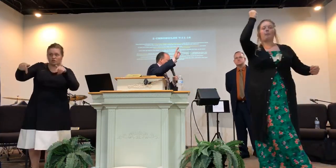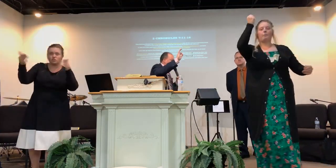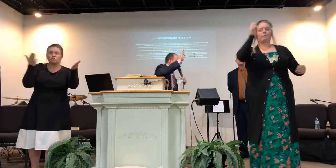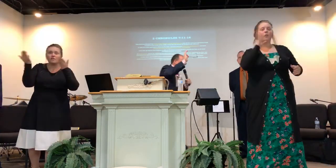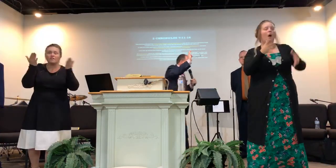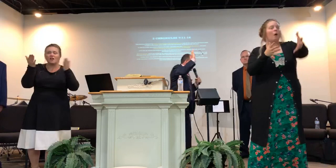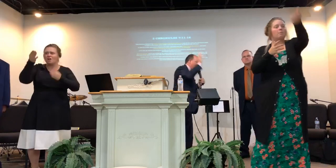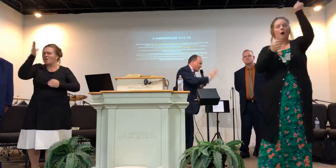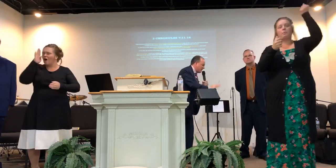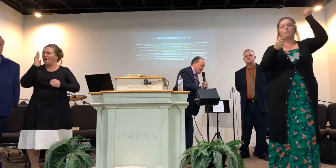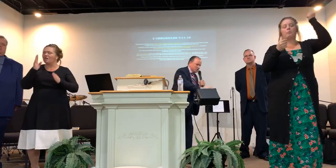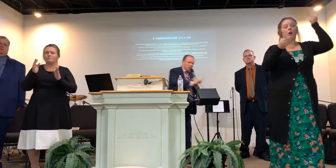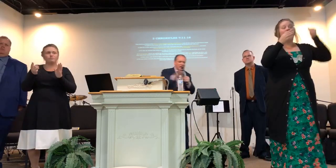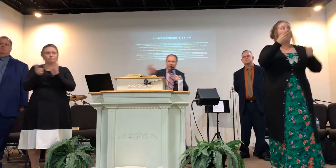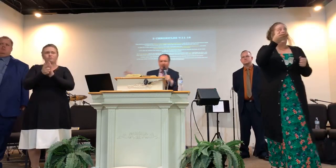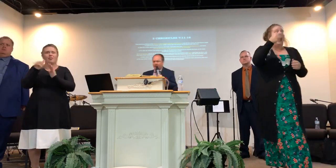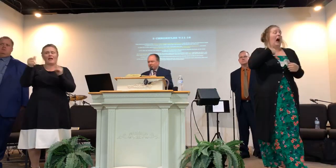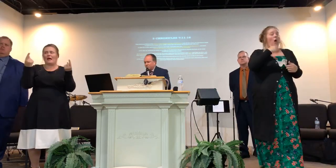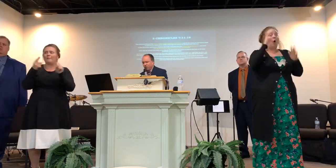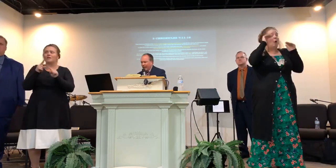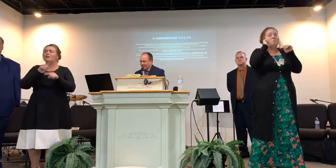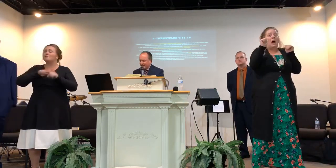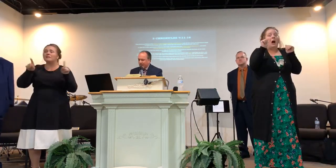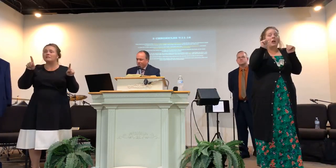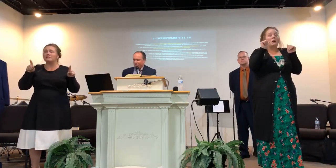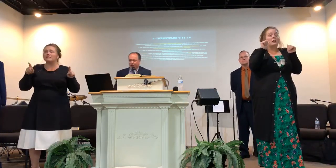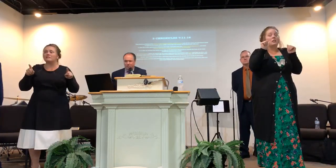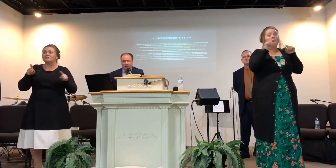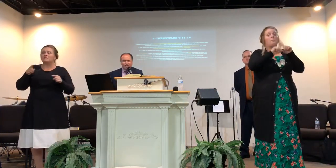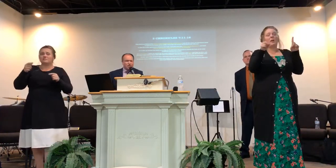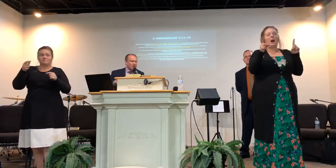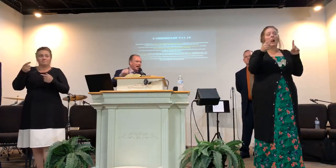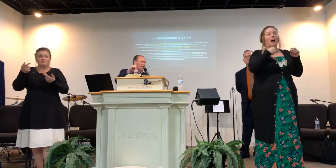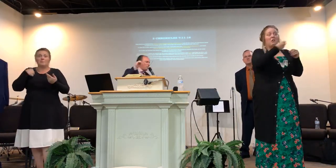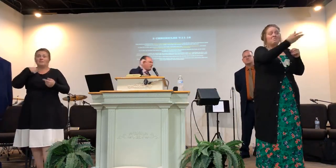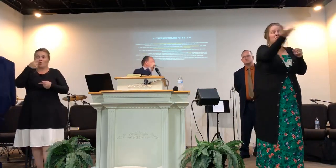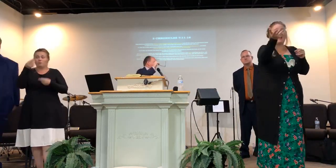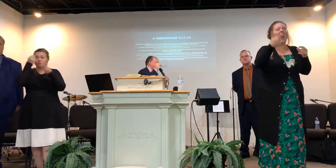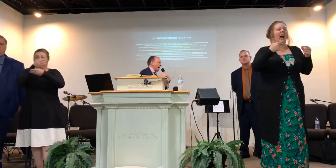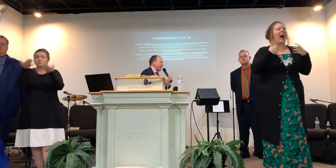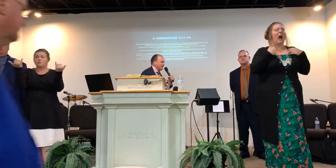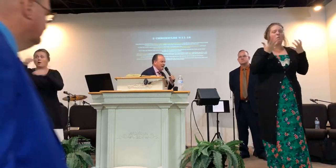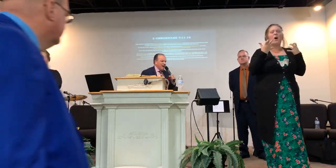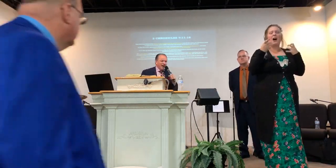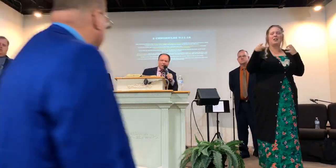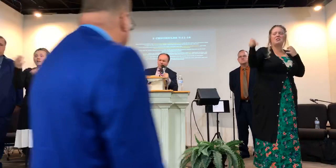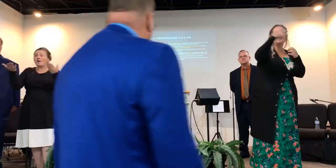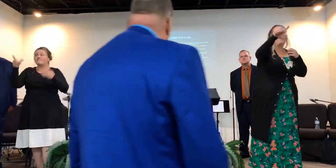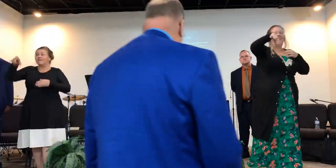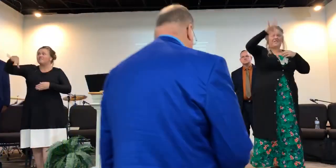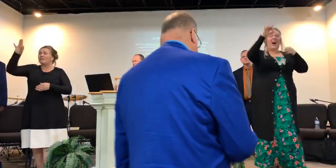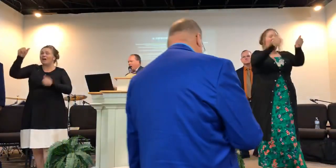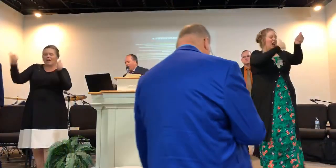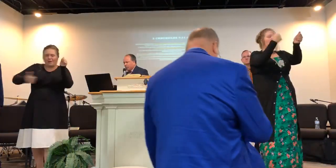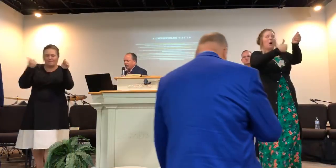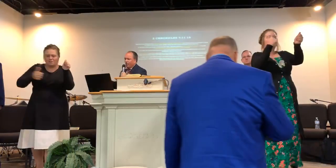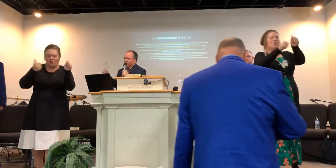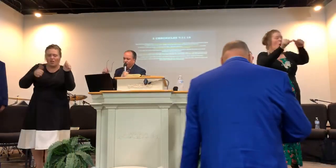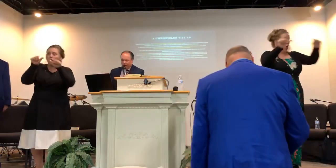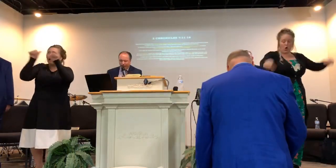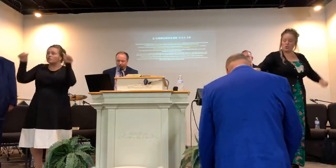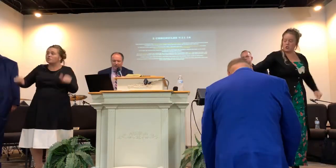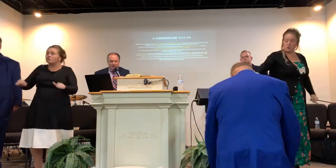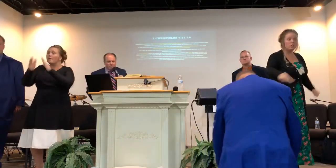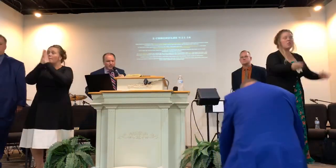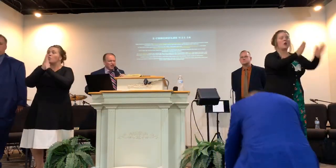and God forbid that that would happen to anybody in this place. But I'm telling you tonight, we've got to find an apostolic altar